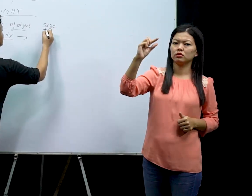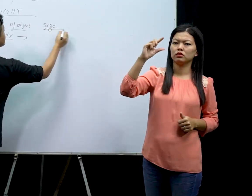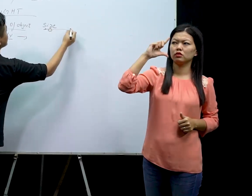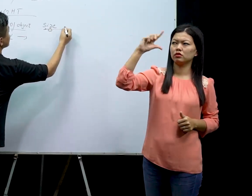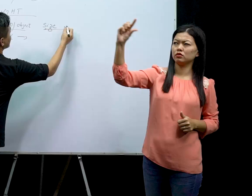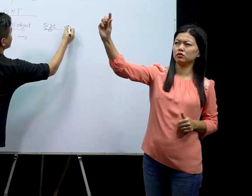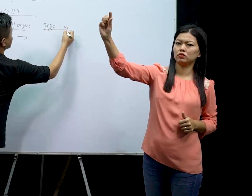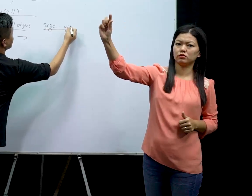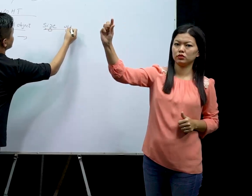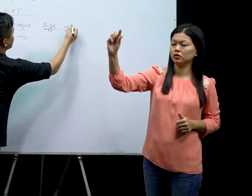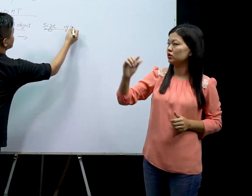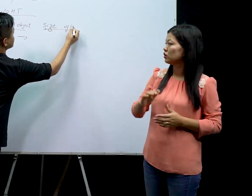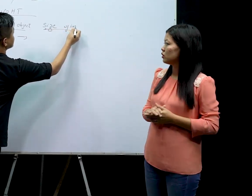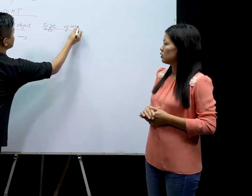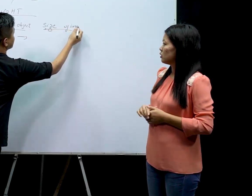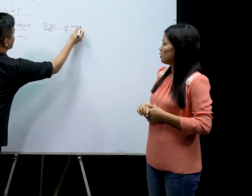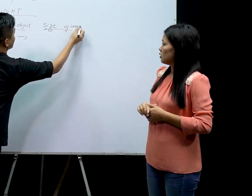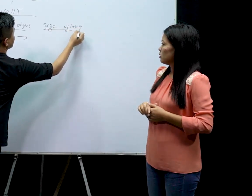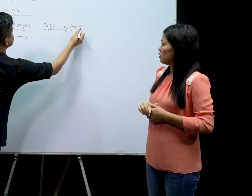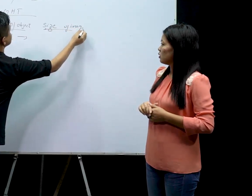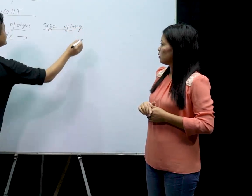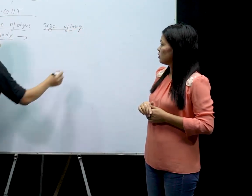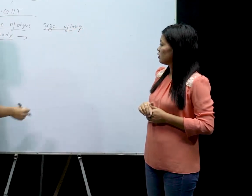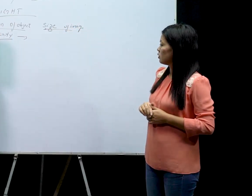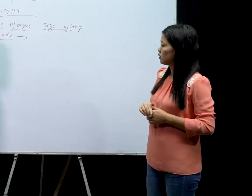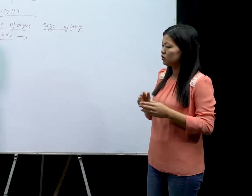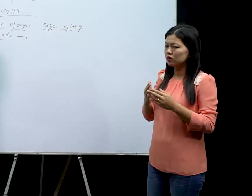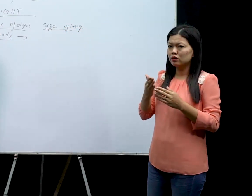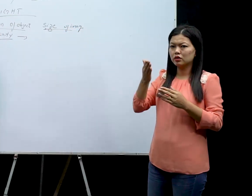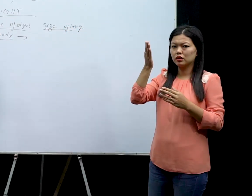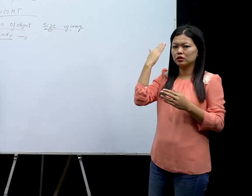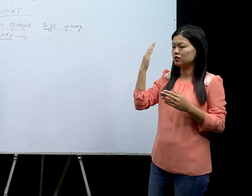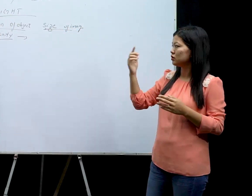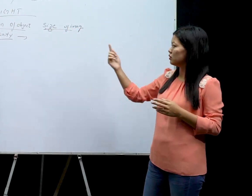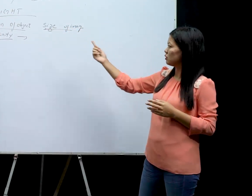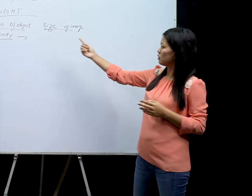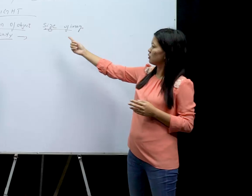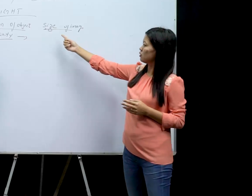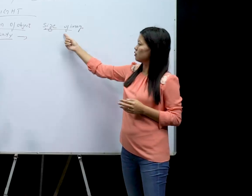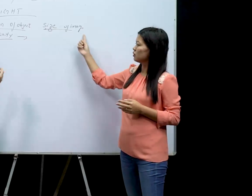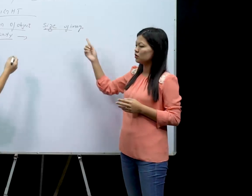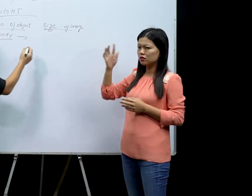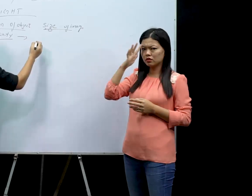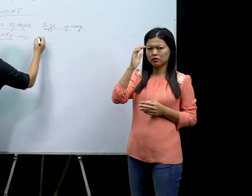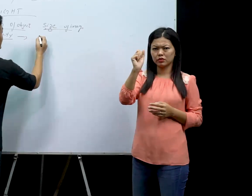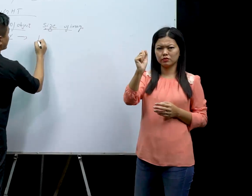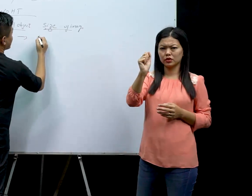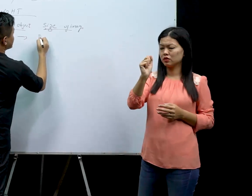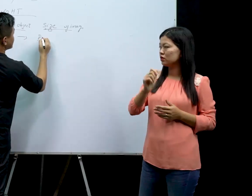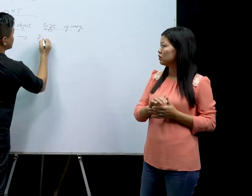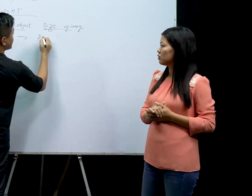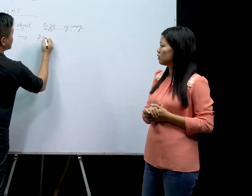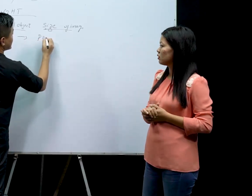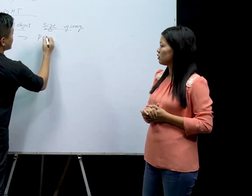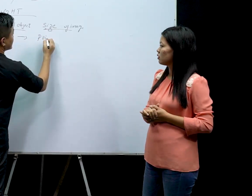we got the size of image was yesterday. Do you remember? We got a point size image, a